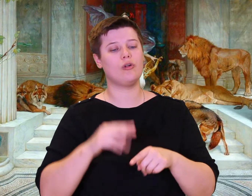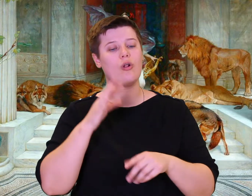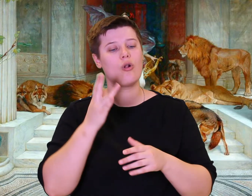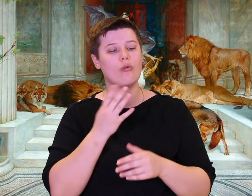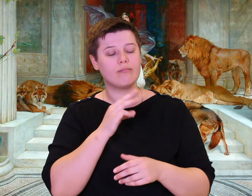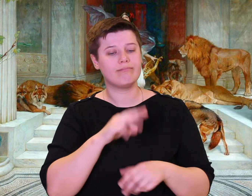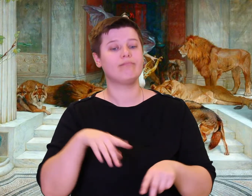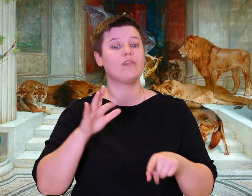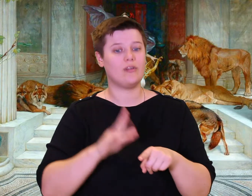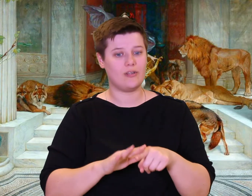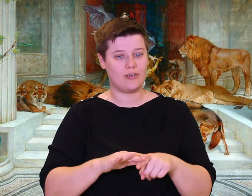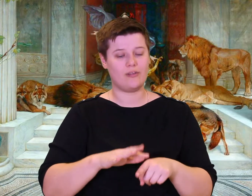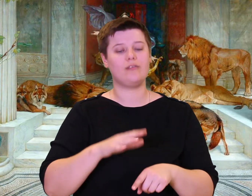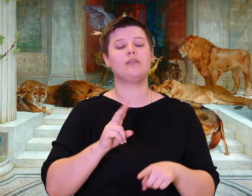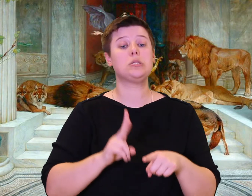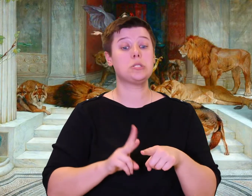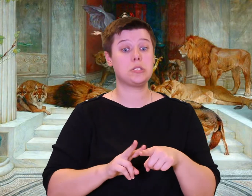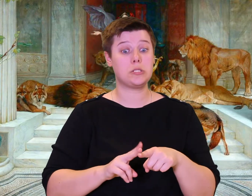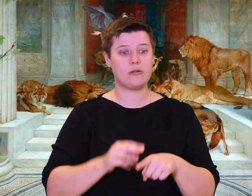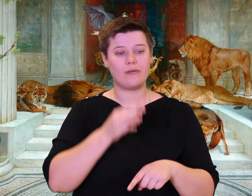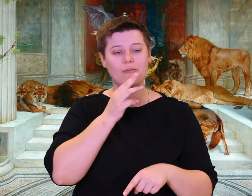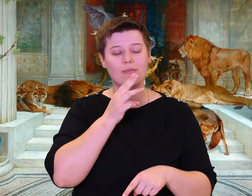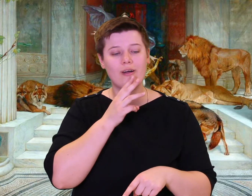and brought the sheep on board with us.